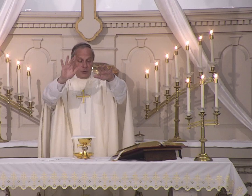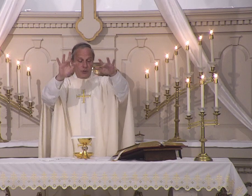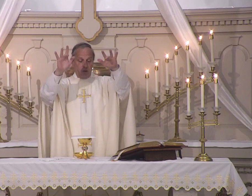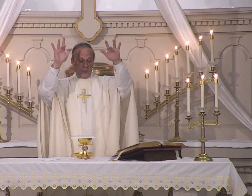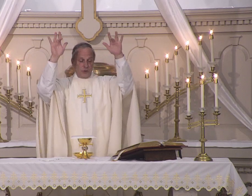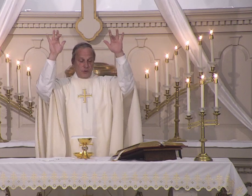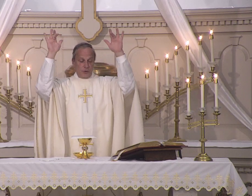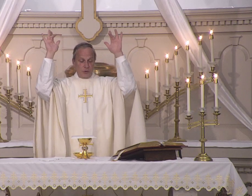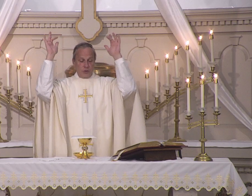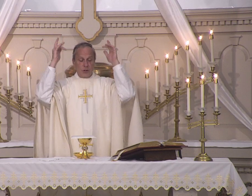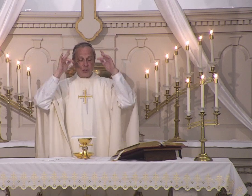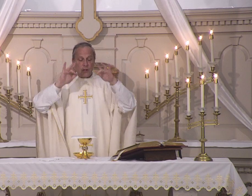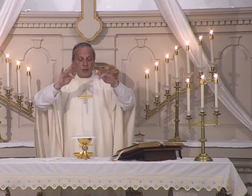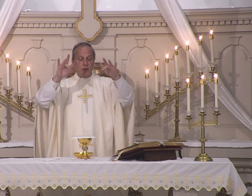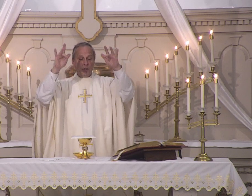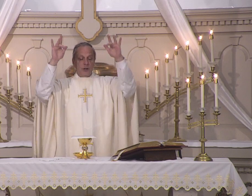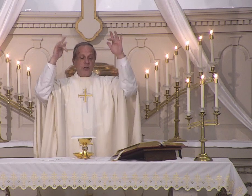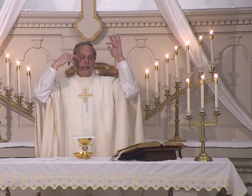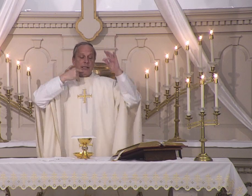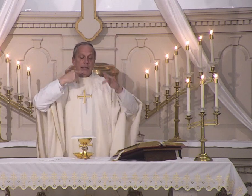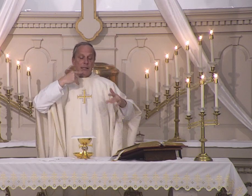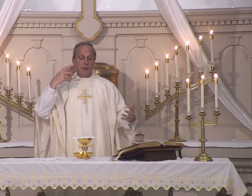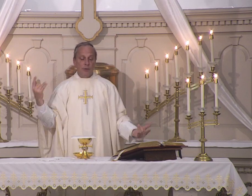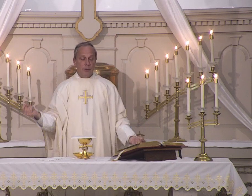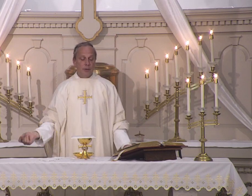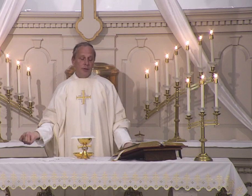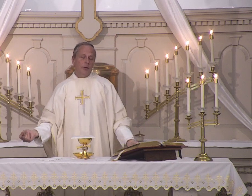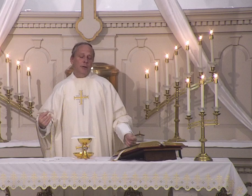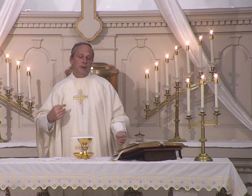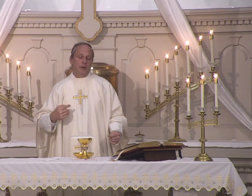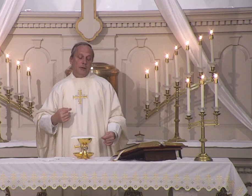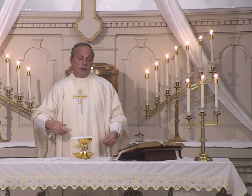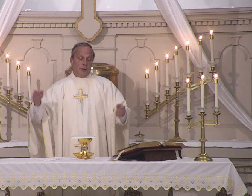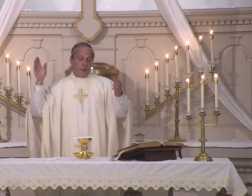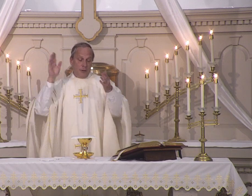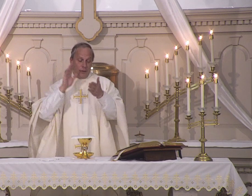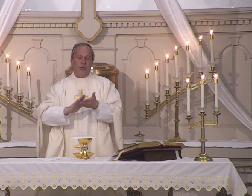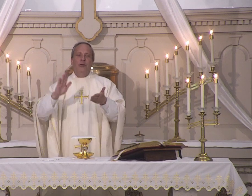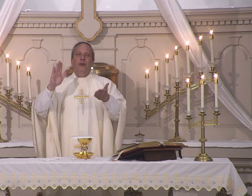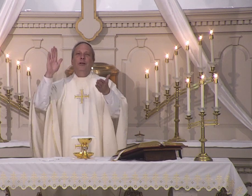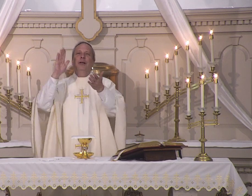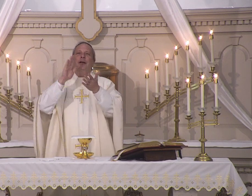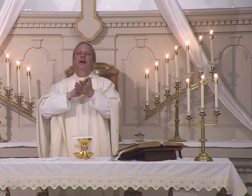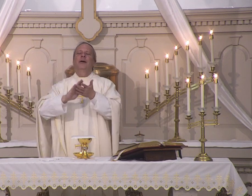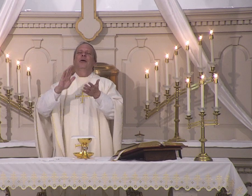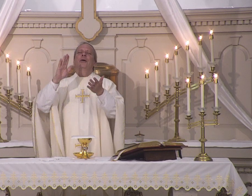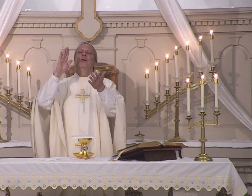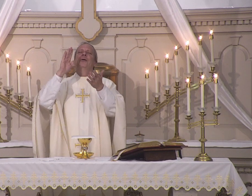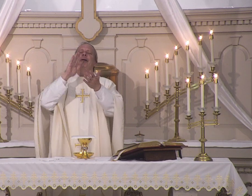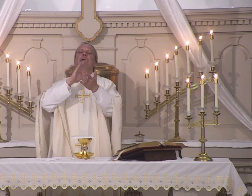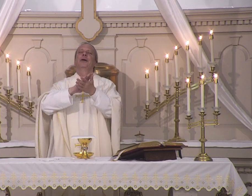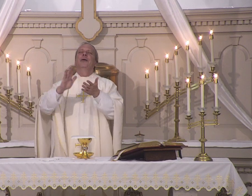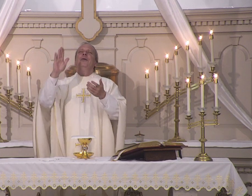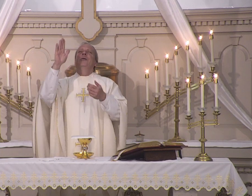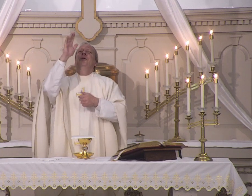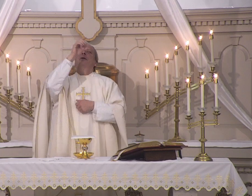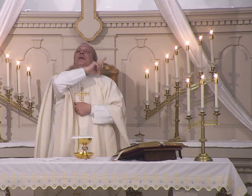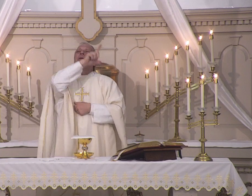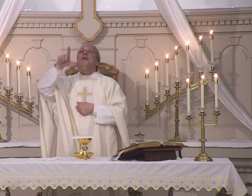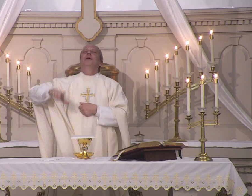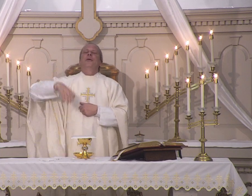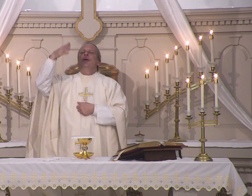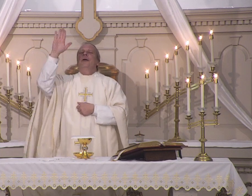sing together the unending hymn of your glory as they acclaim, Holy, holy,